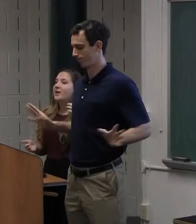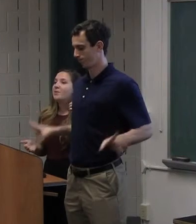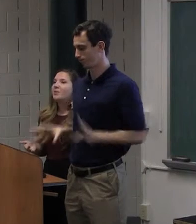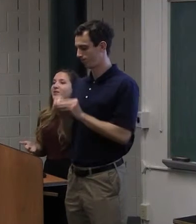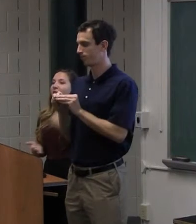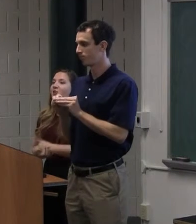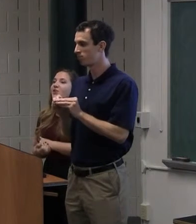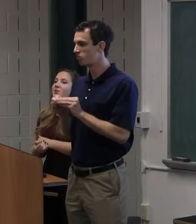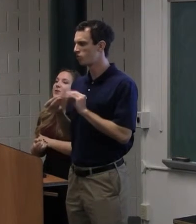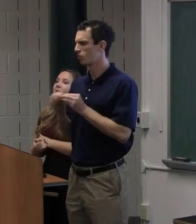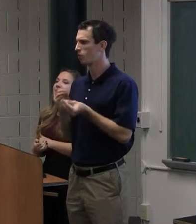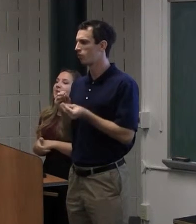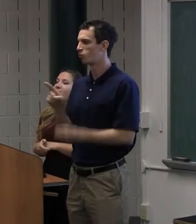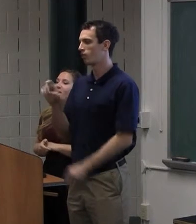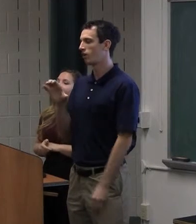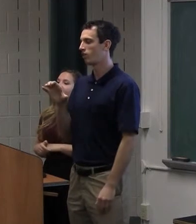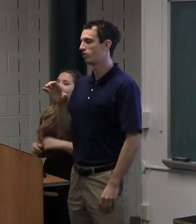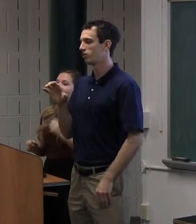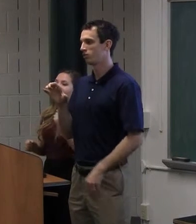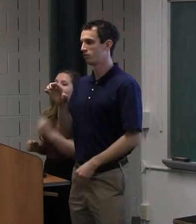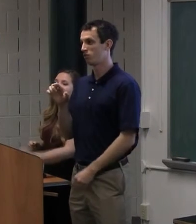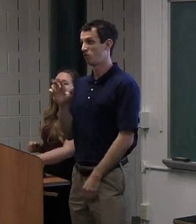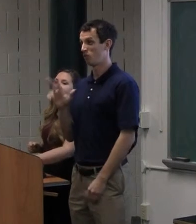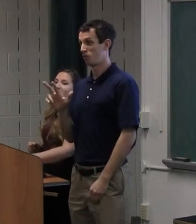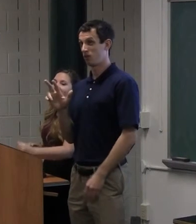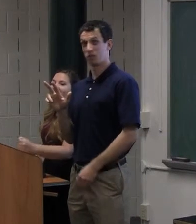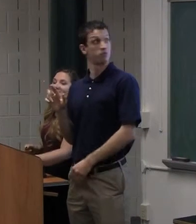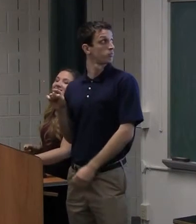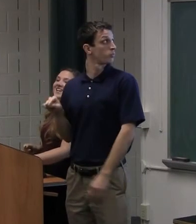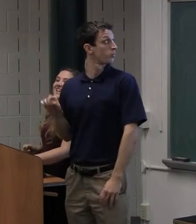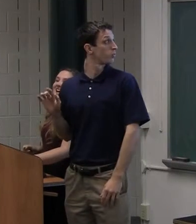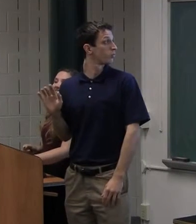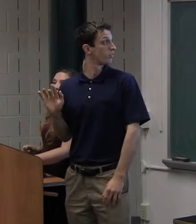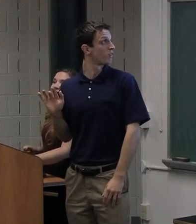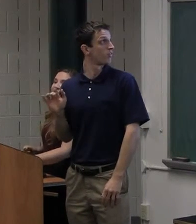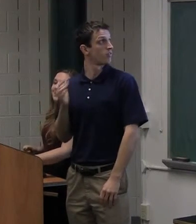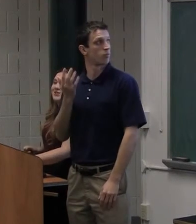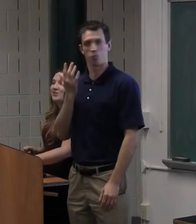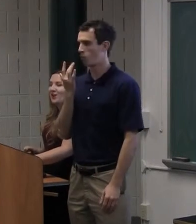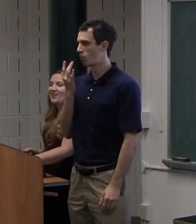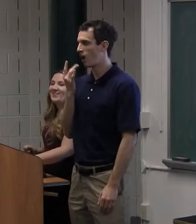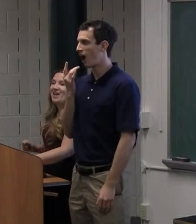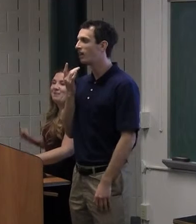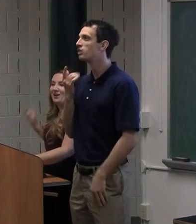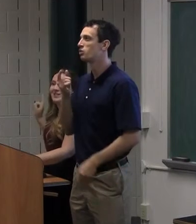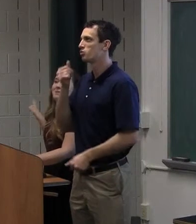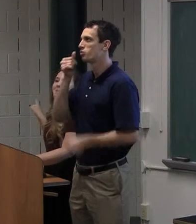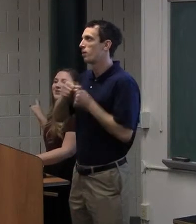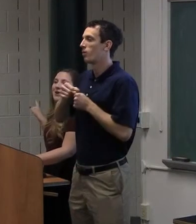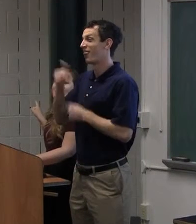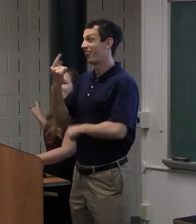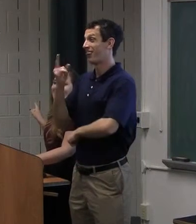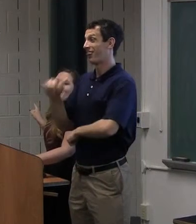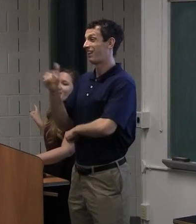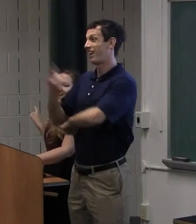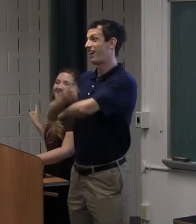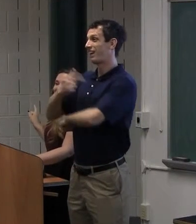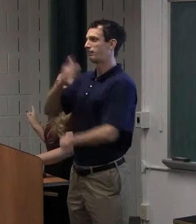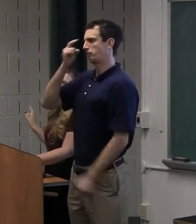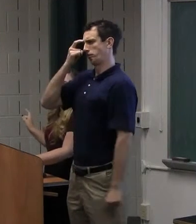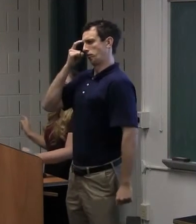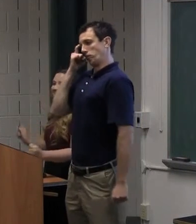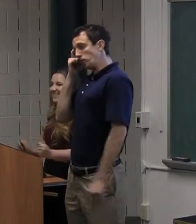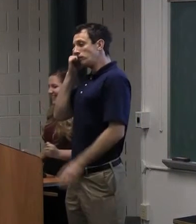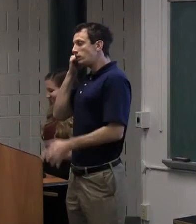Altogether, my number was 103.25, and I will remember that because that is the day I thought I was going to cry in the library as people saw me logging my